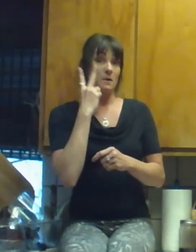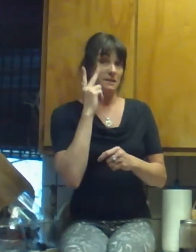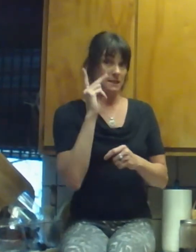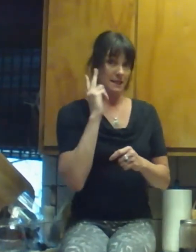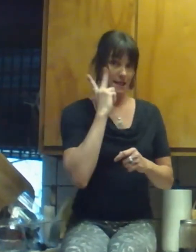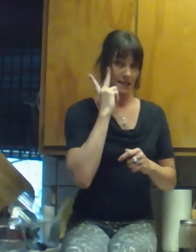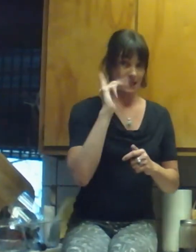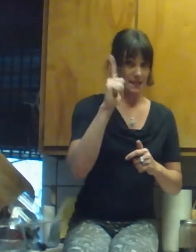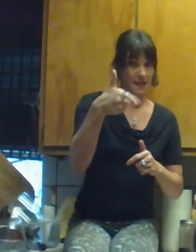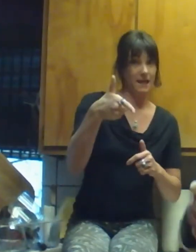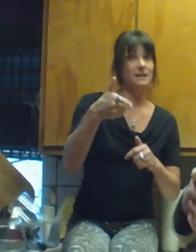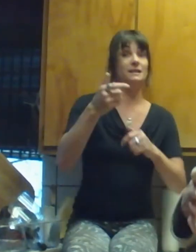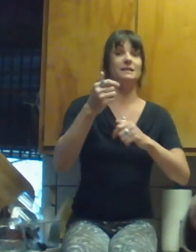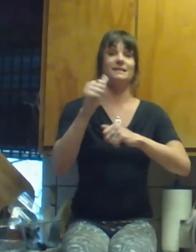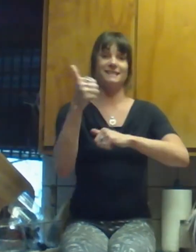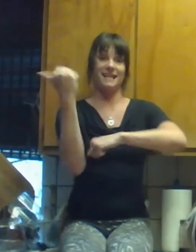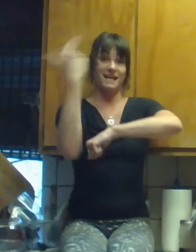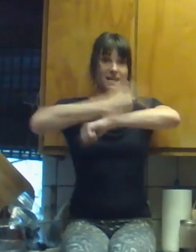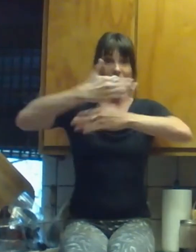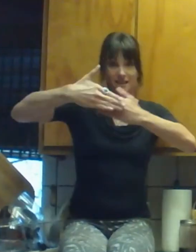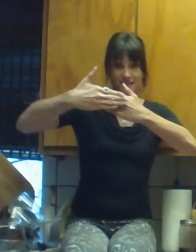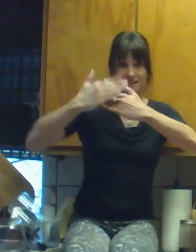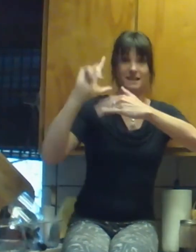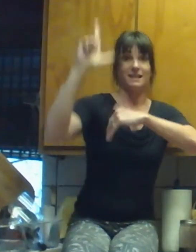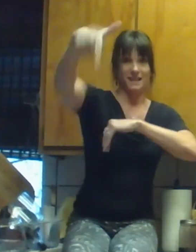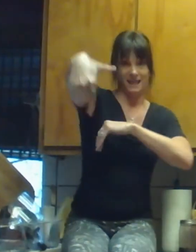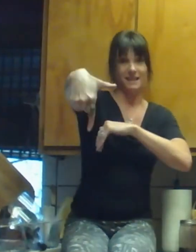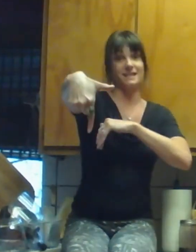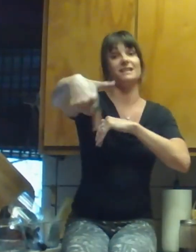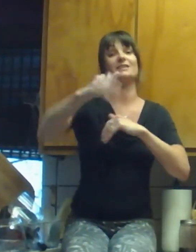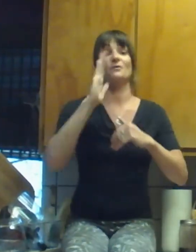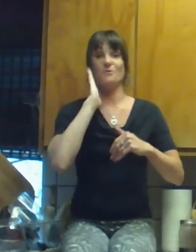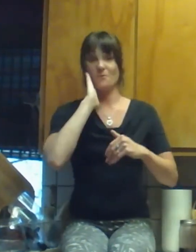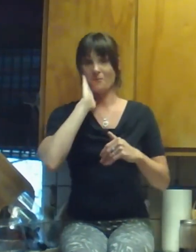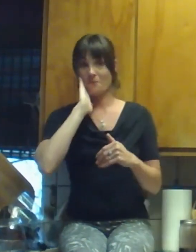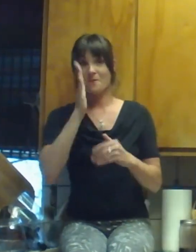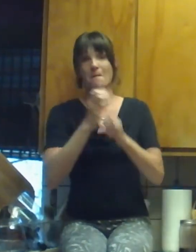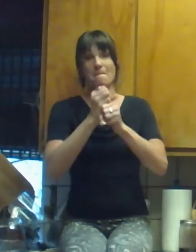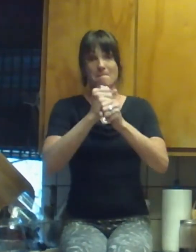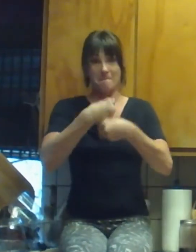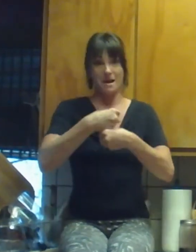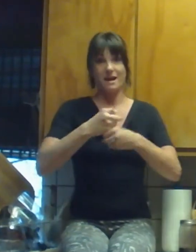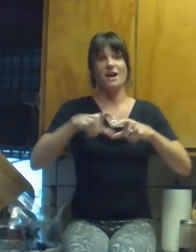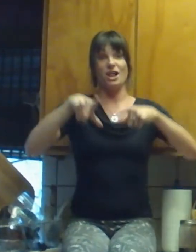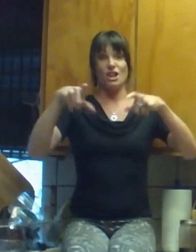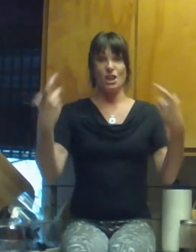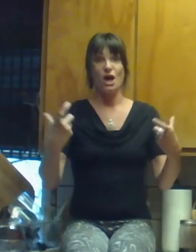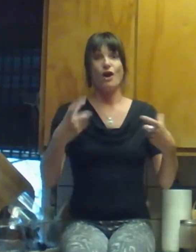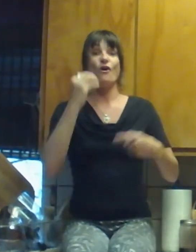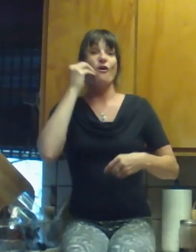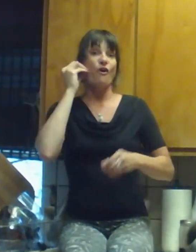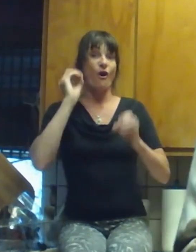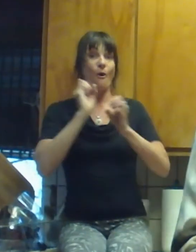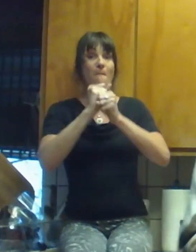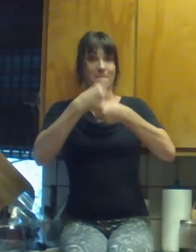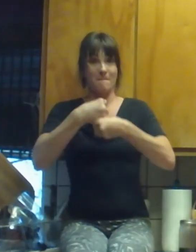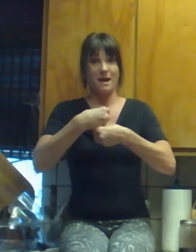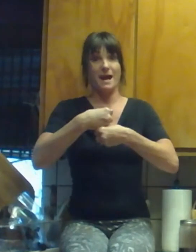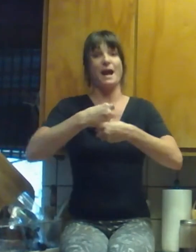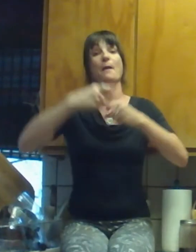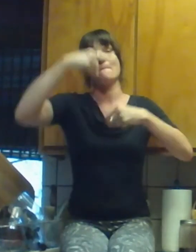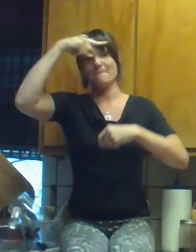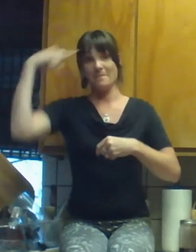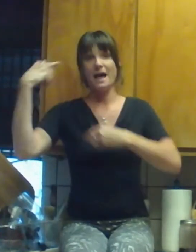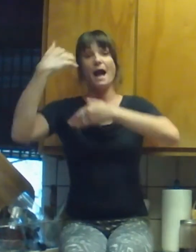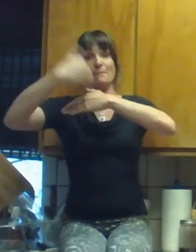beautiful, large, homemade black bread. Okay? So, this has been